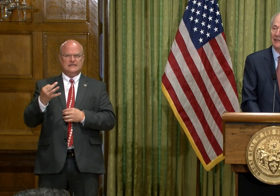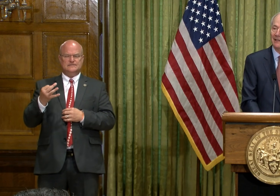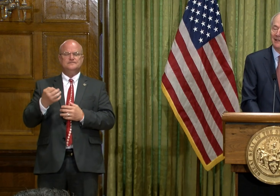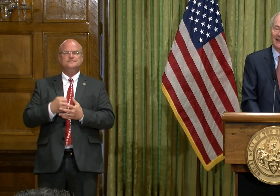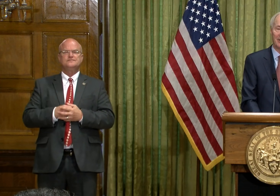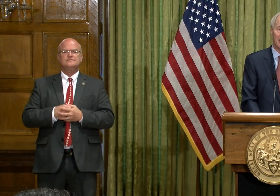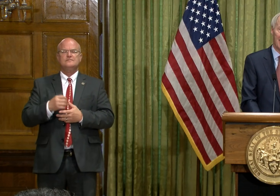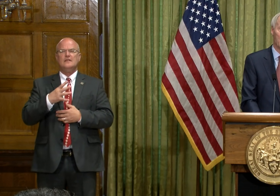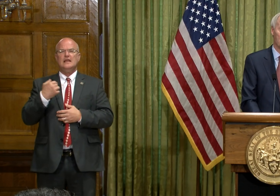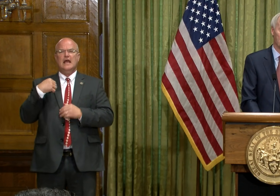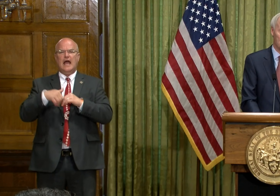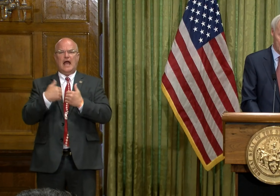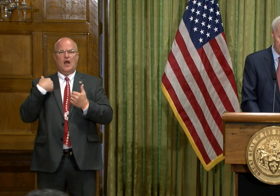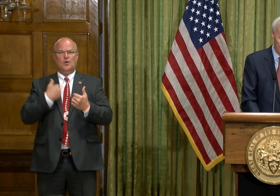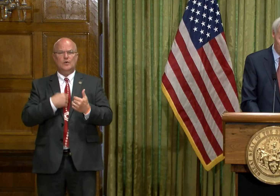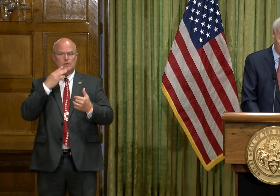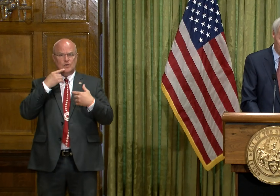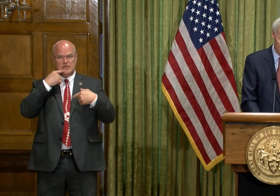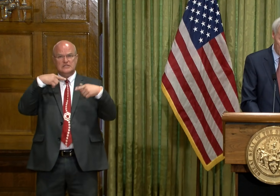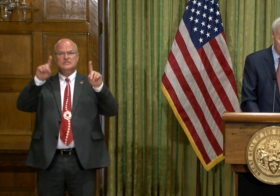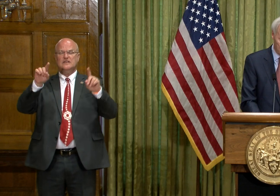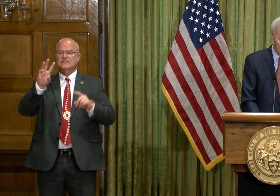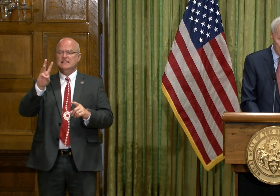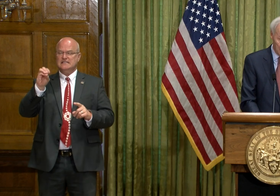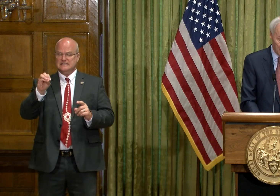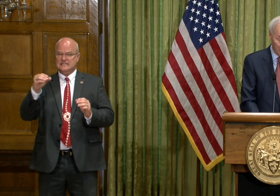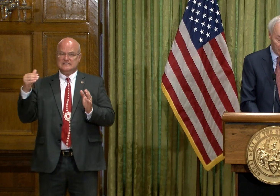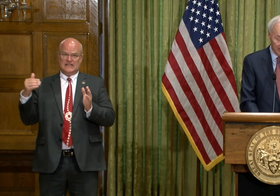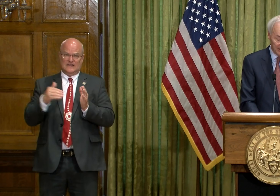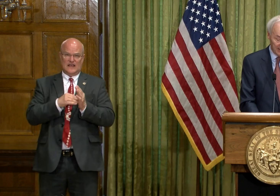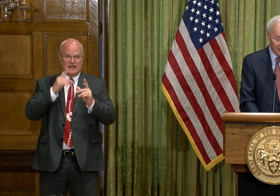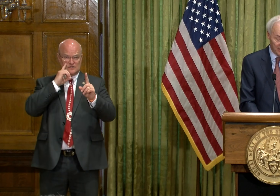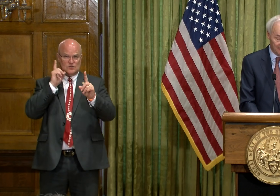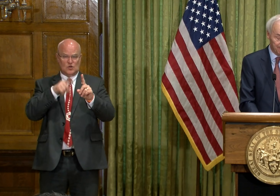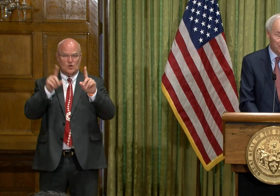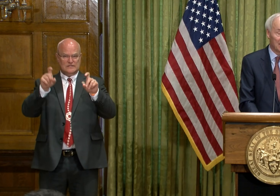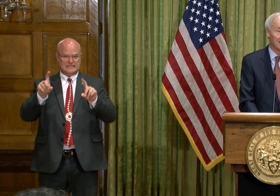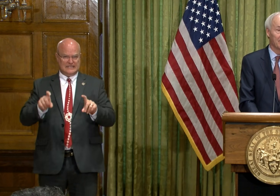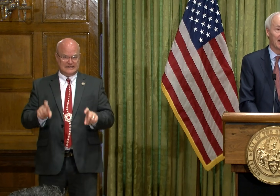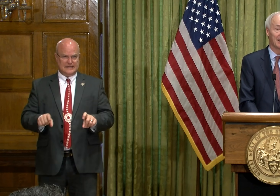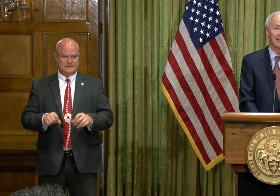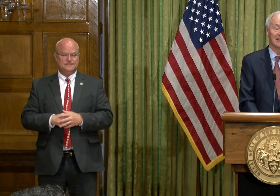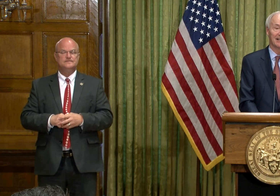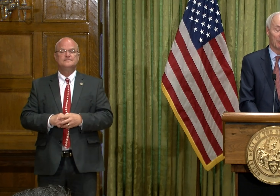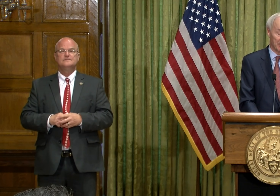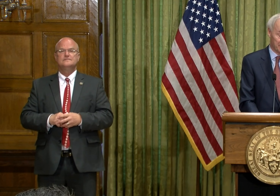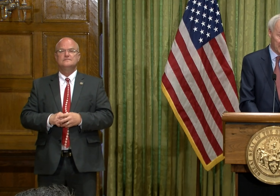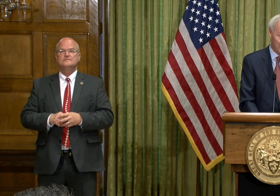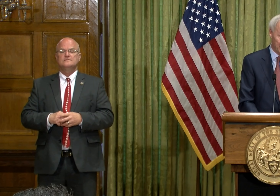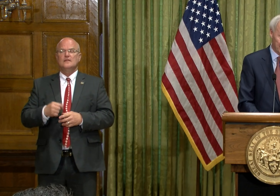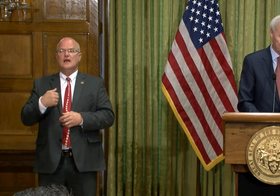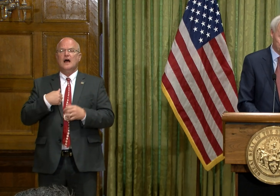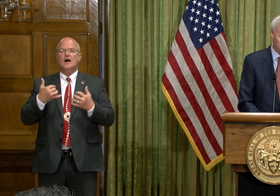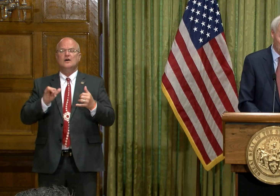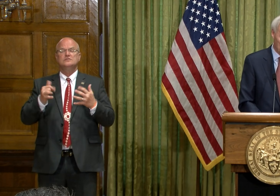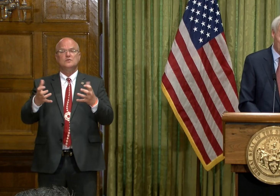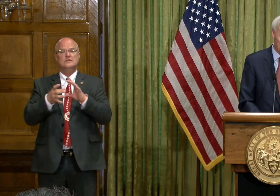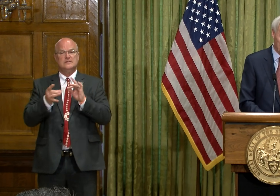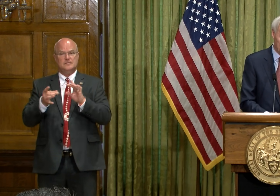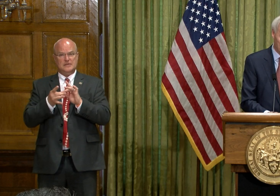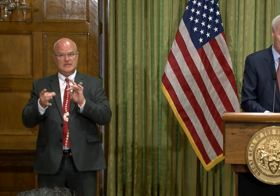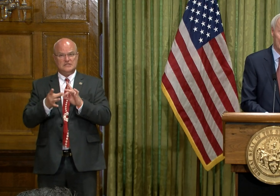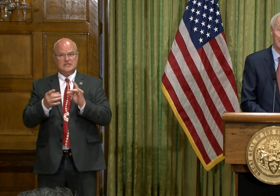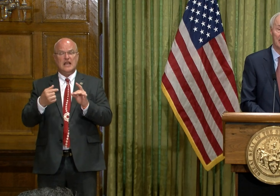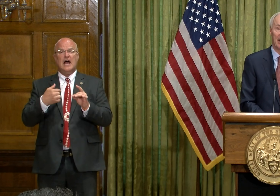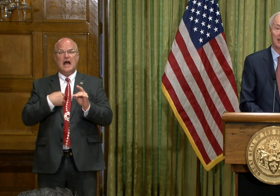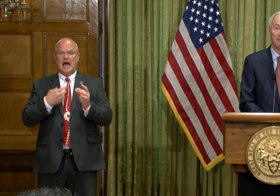this week as to how we're going to achieve that 60,000 goal in testing. Finally, I wanted to mention that